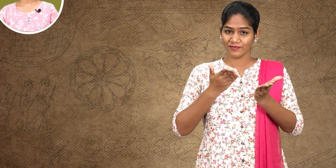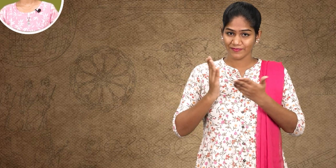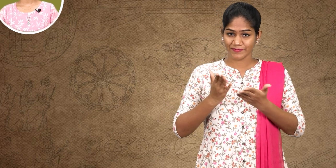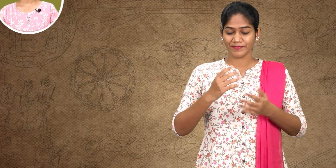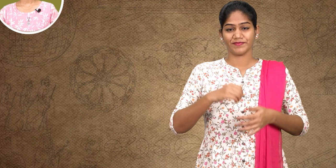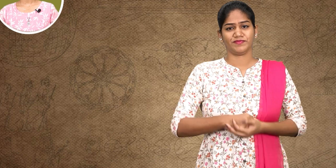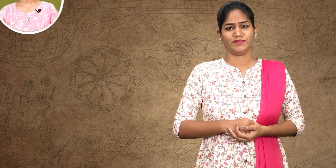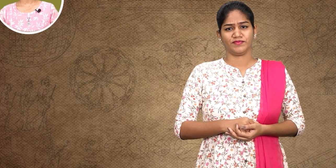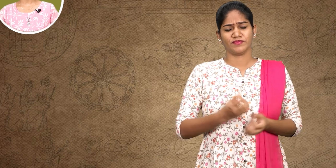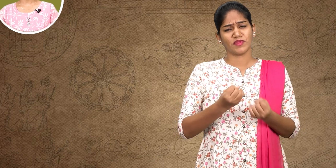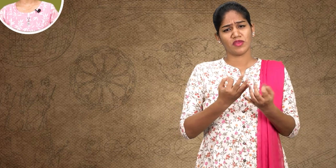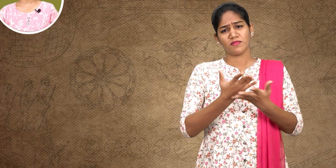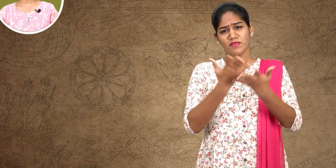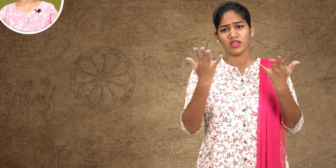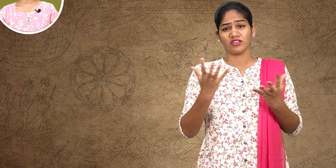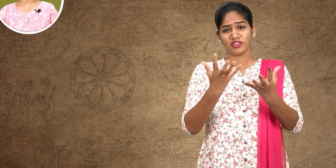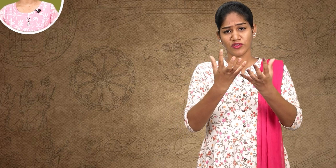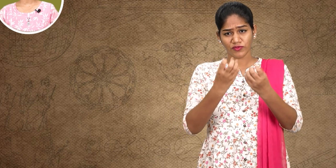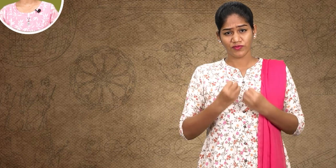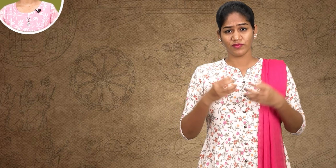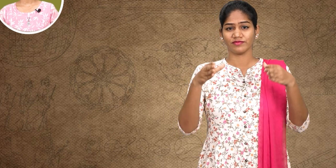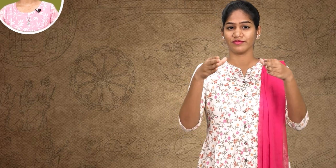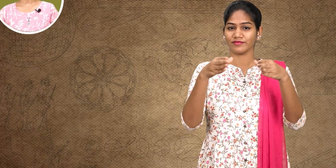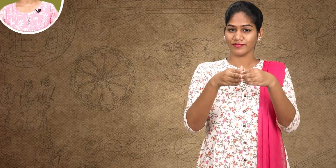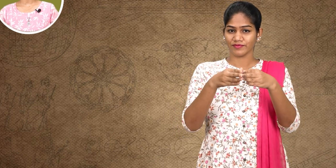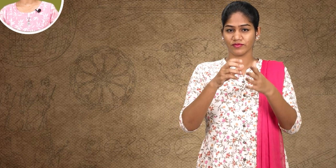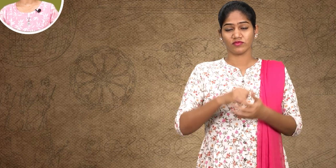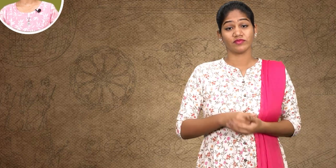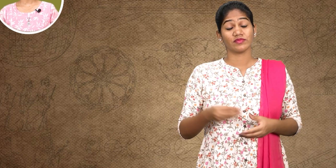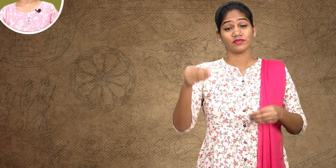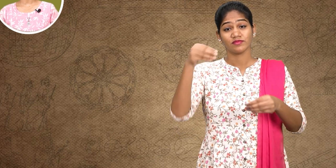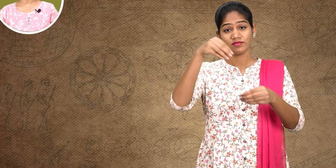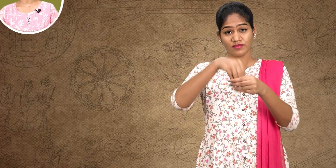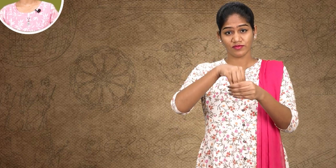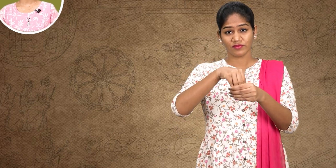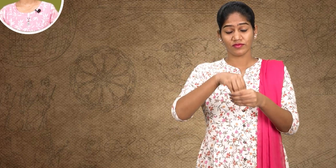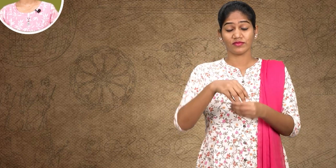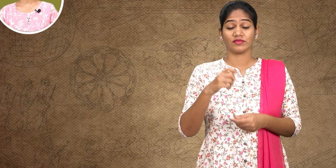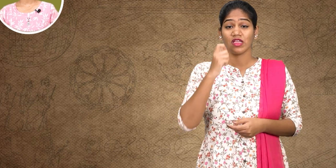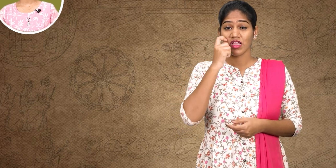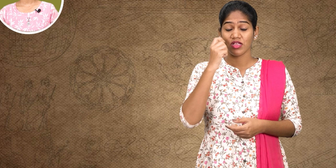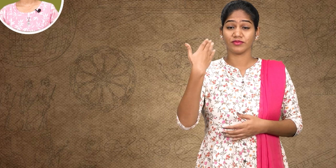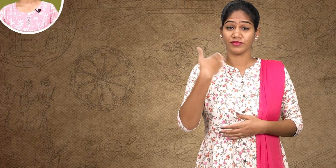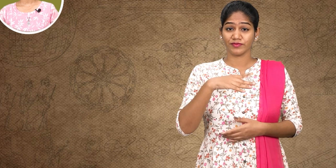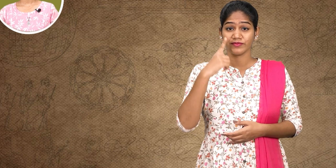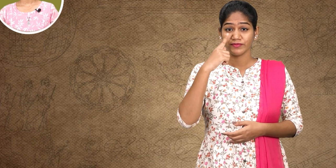for many needy groups including widows,